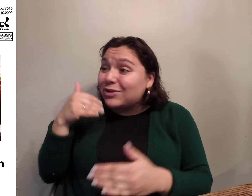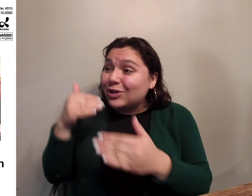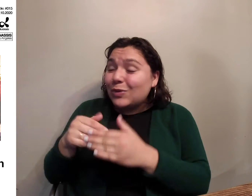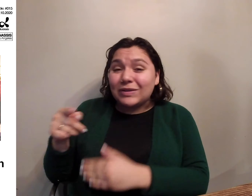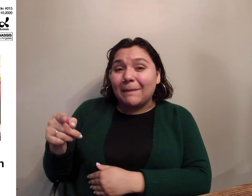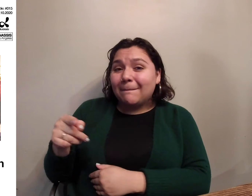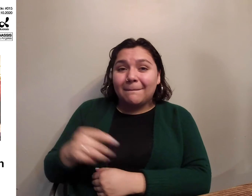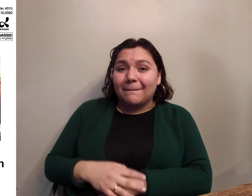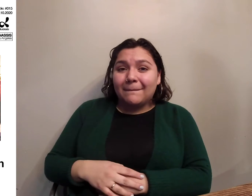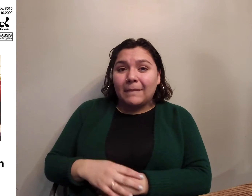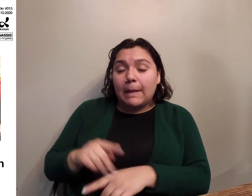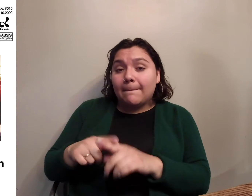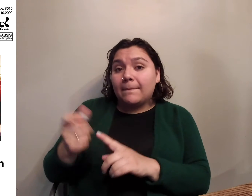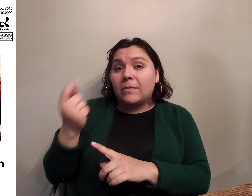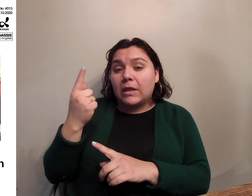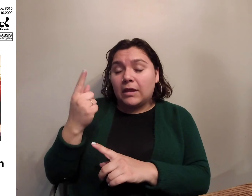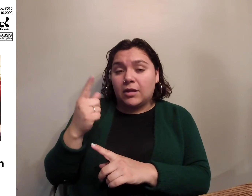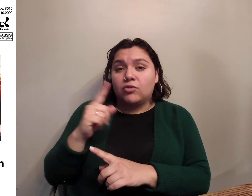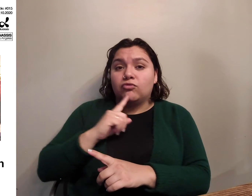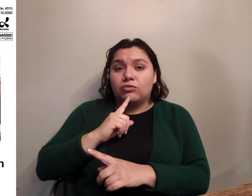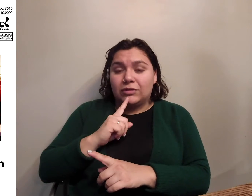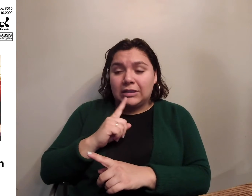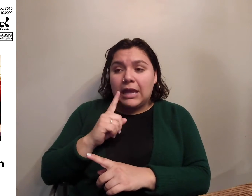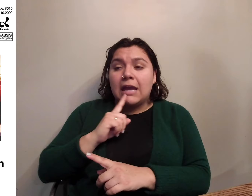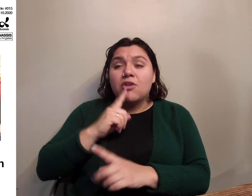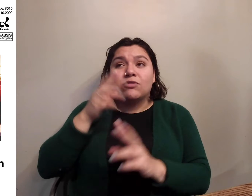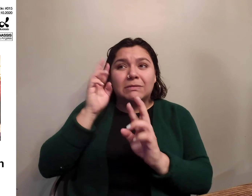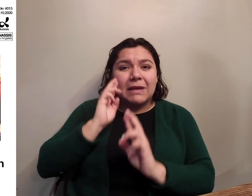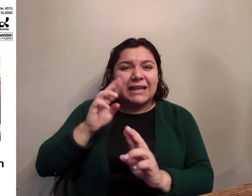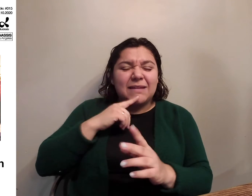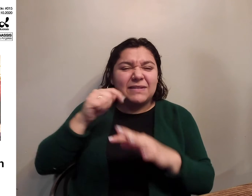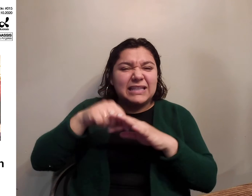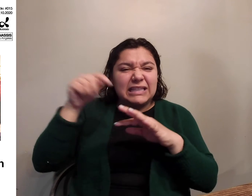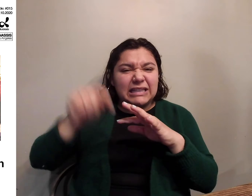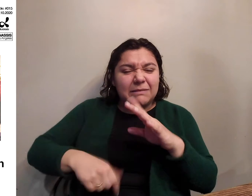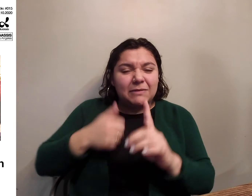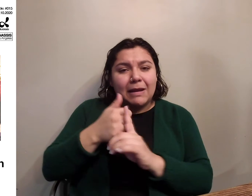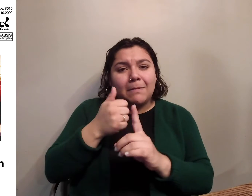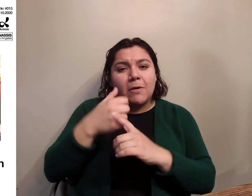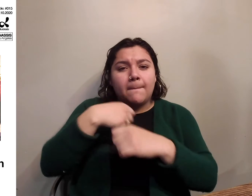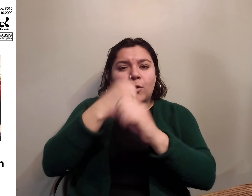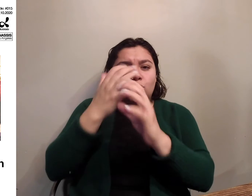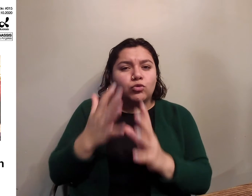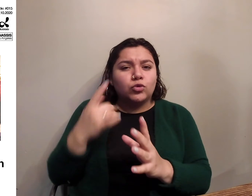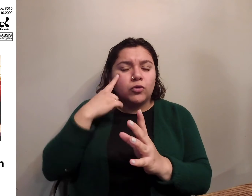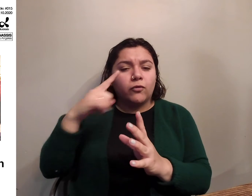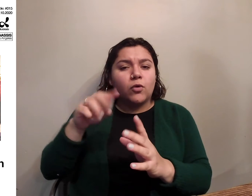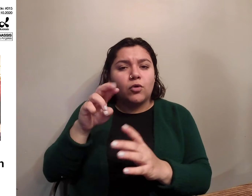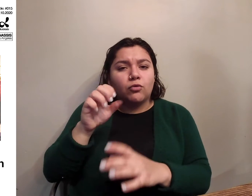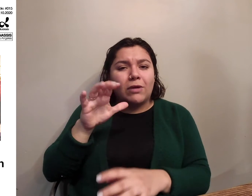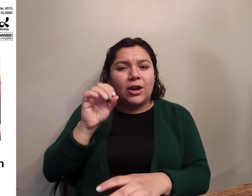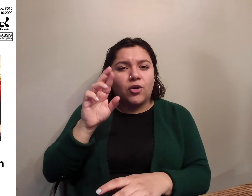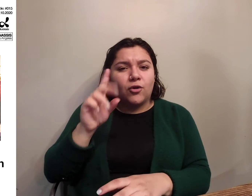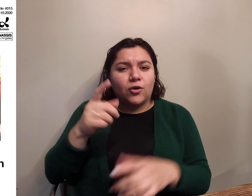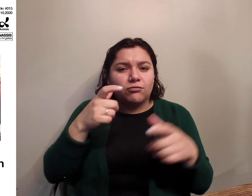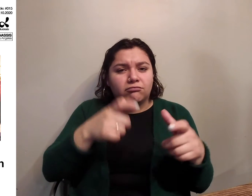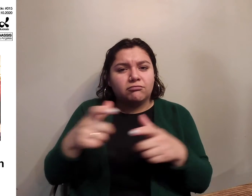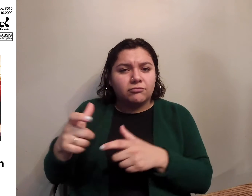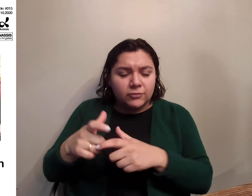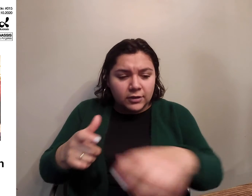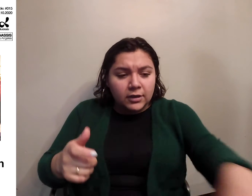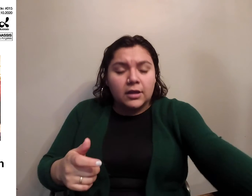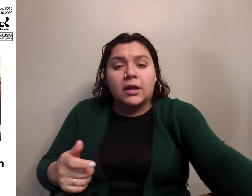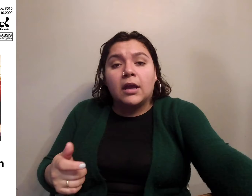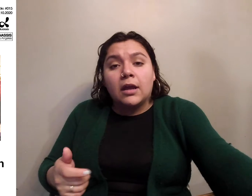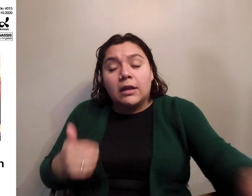to him, but I respected him deeply, and he was a record producer and an important figure to musicians in many